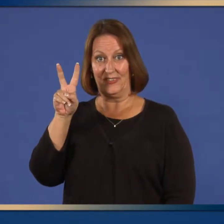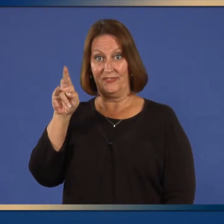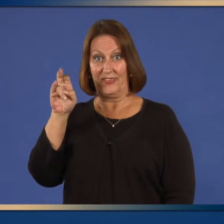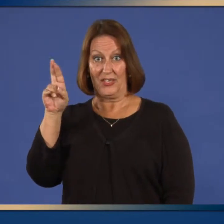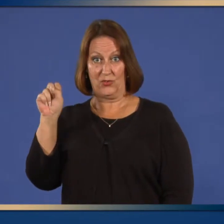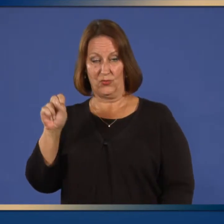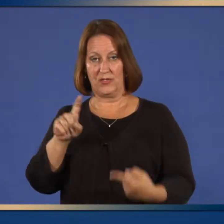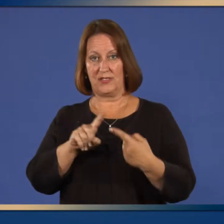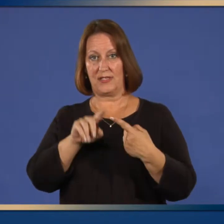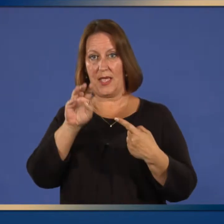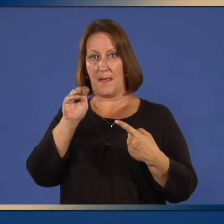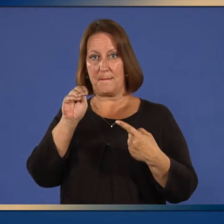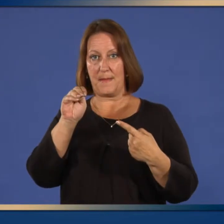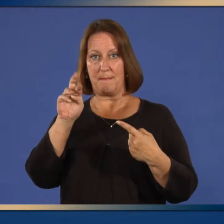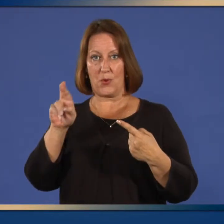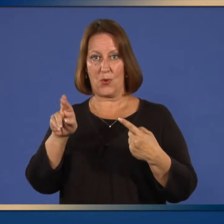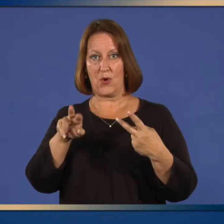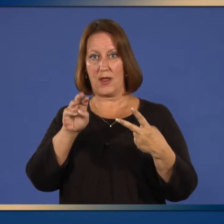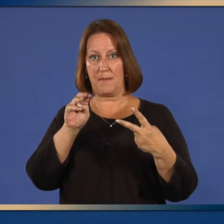MMRV,